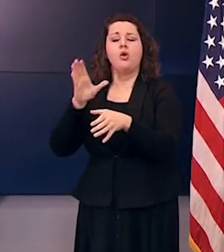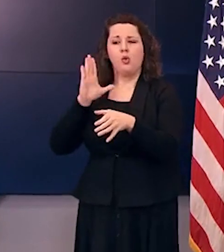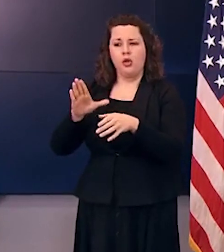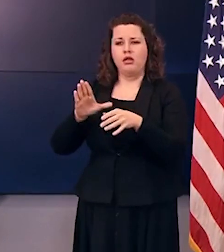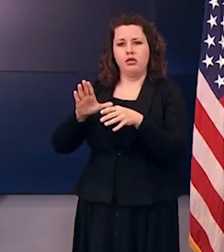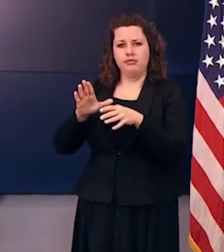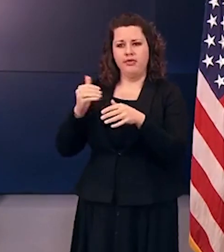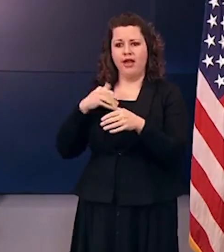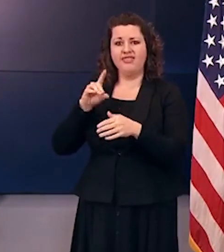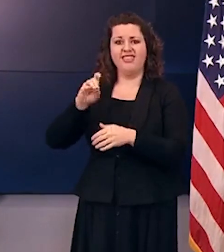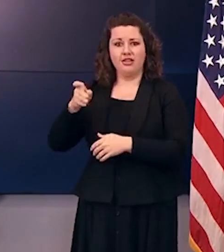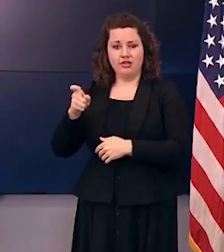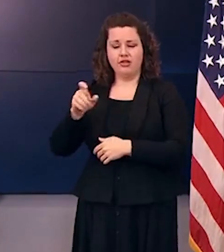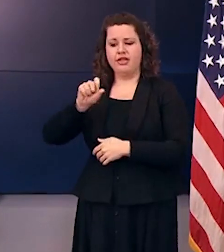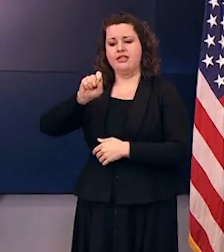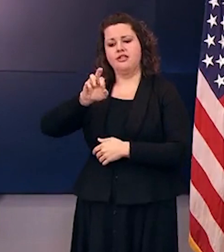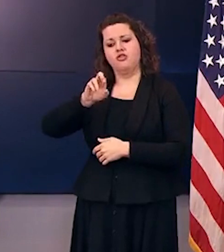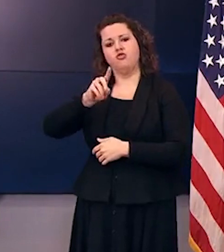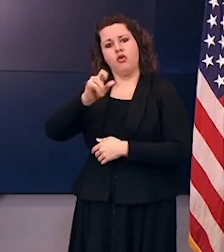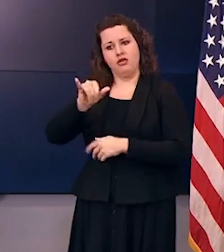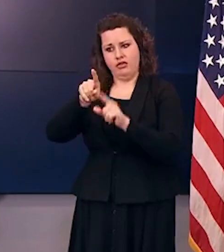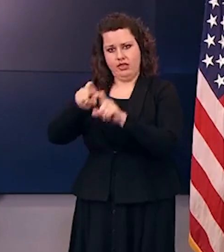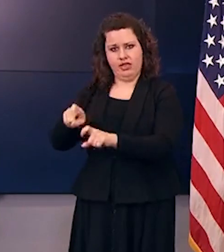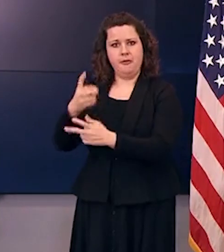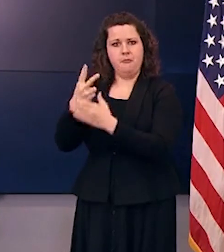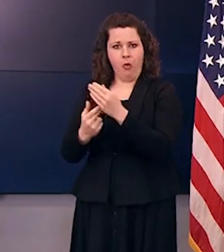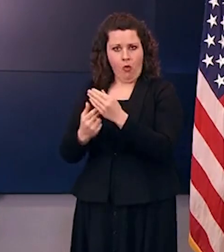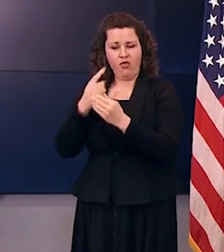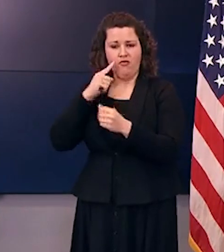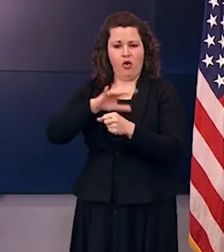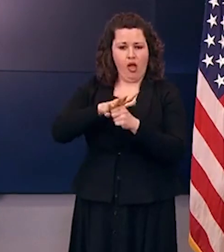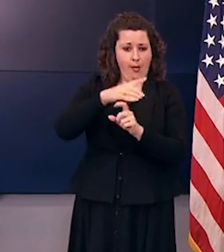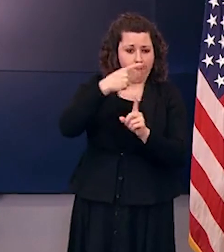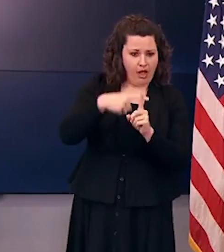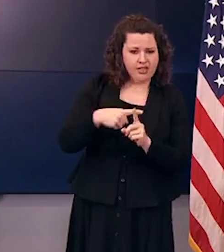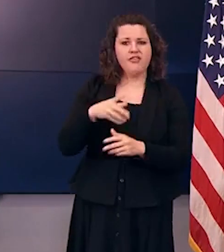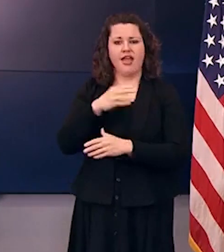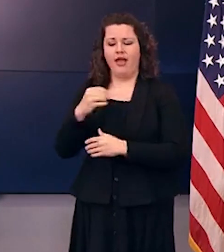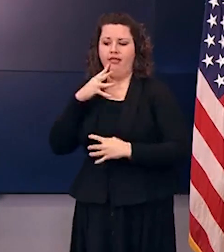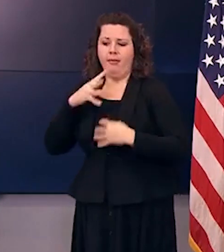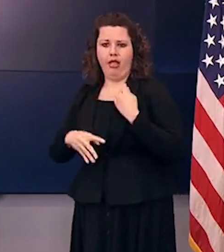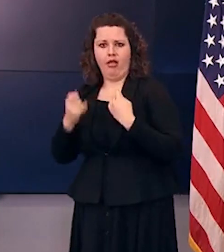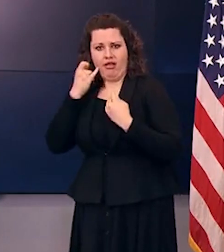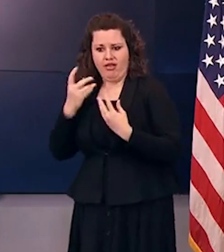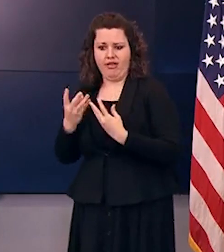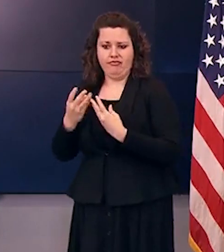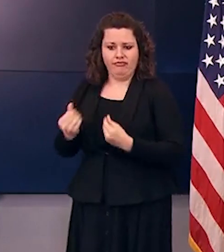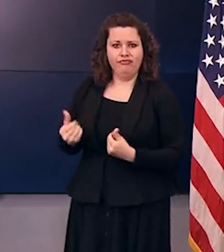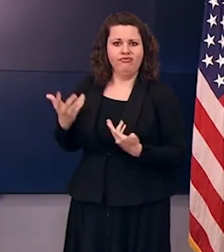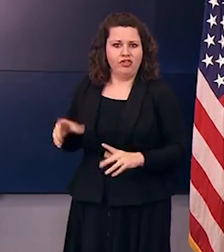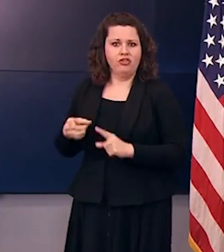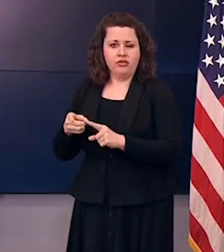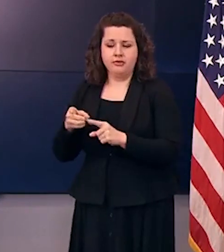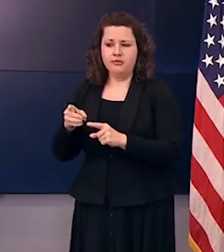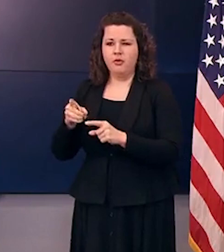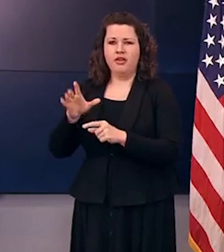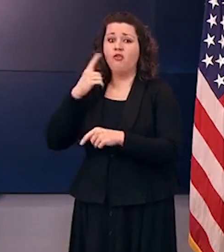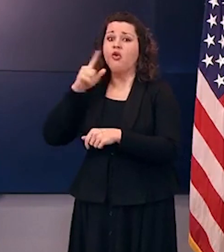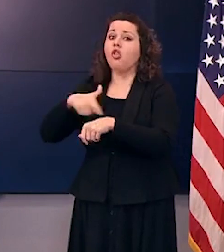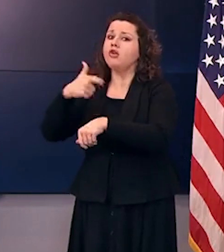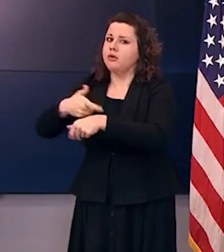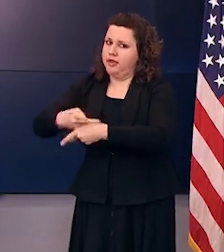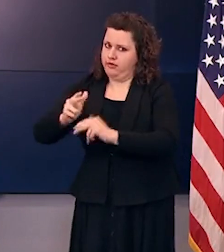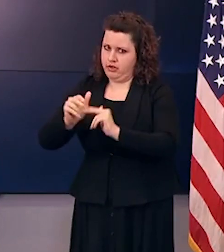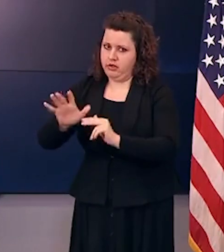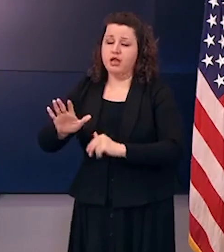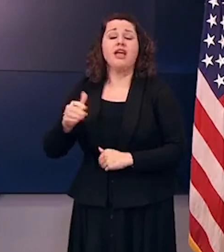and serologic testing for all staff members of the long-term care facilities in the area. I've